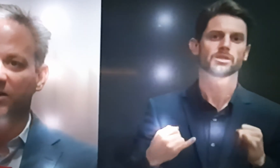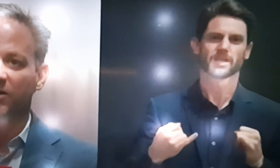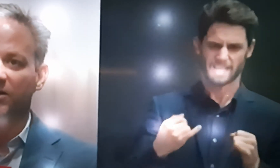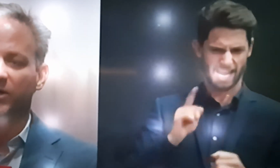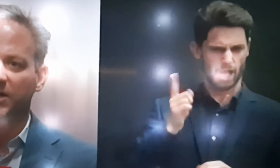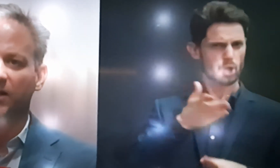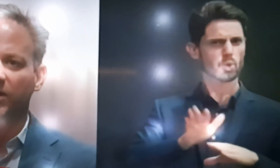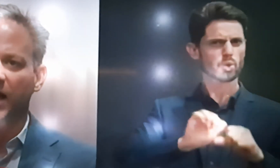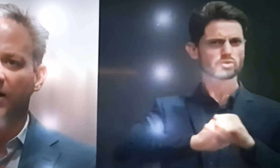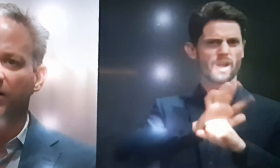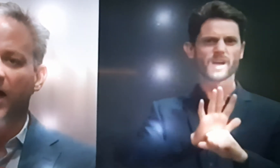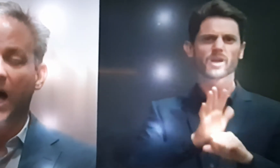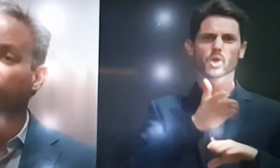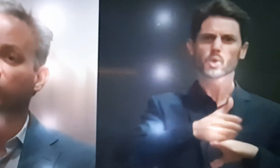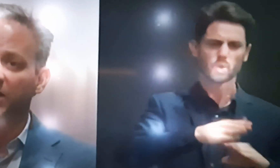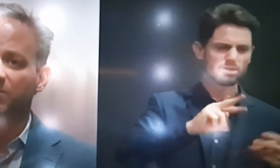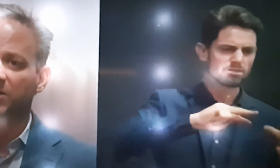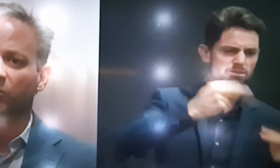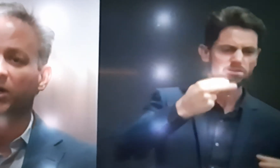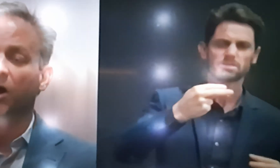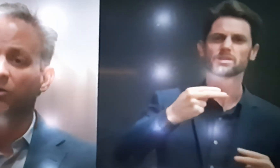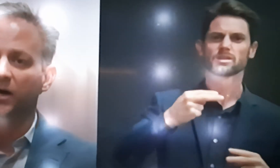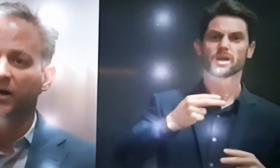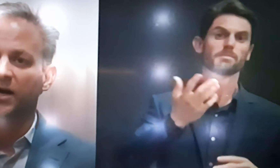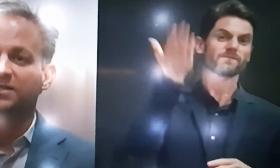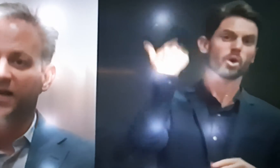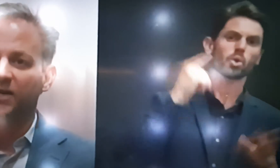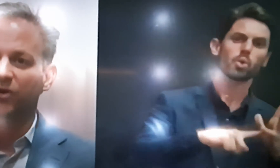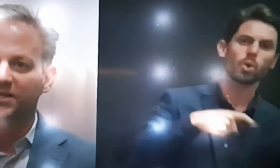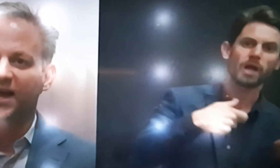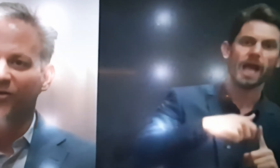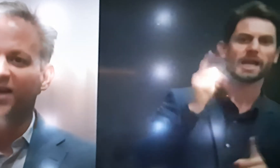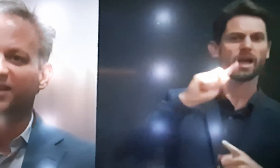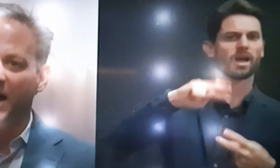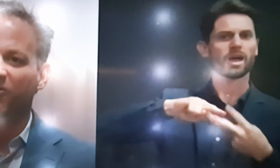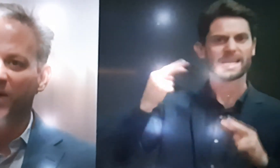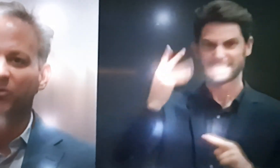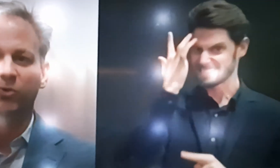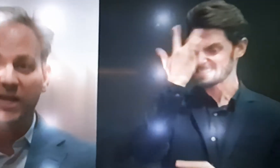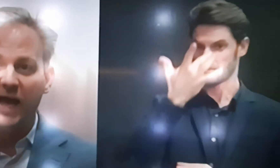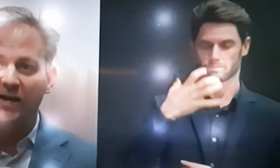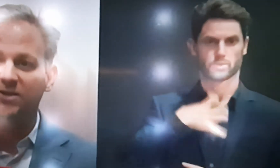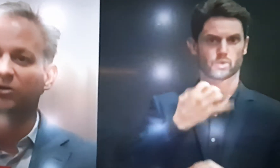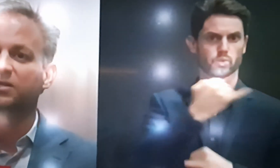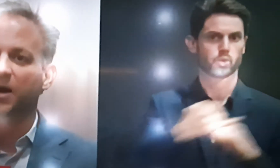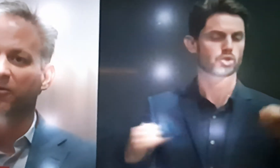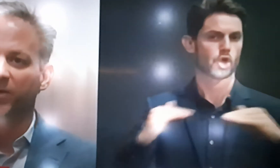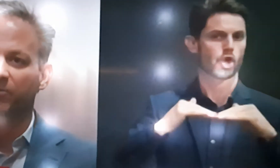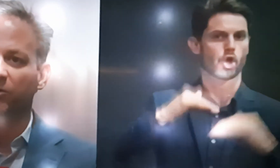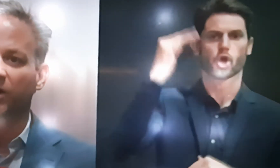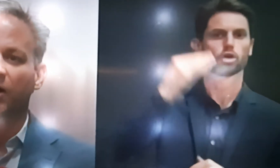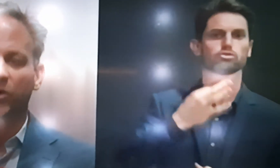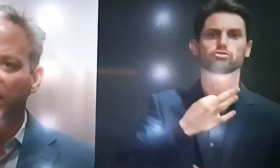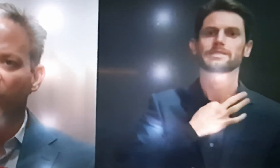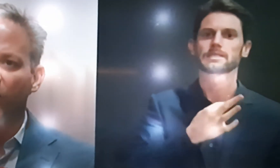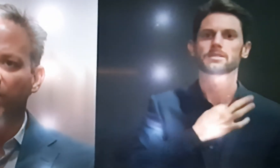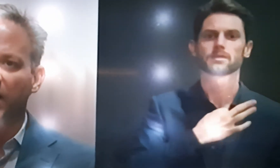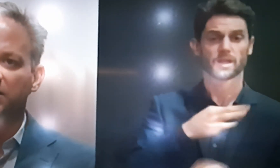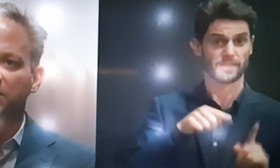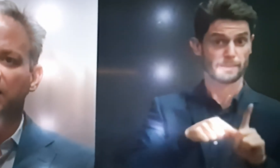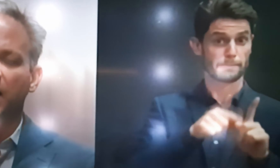of concern that we're dealing with now, are more transmissible. We know the secondary attack rate, the number of people within households, the number of people